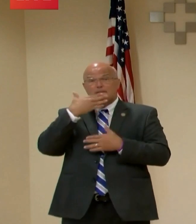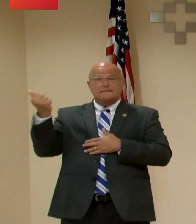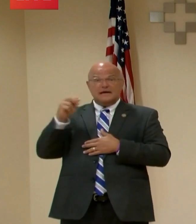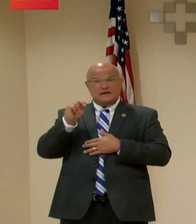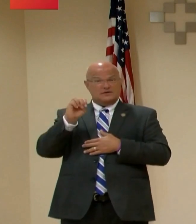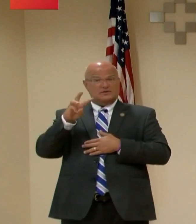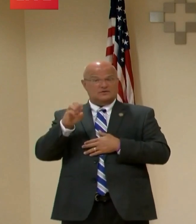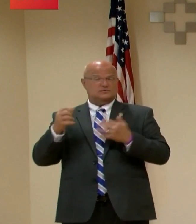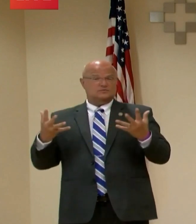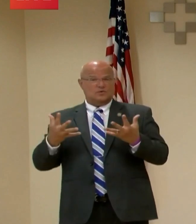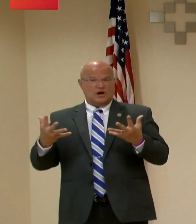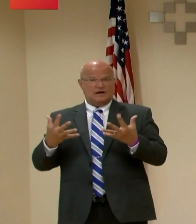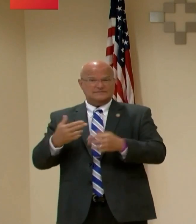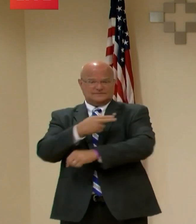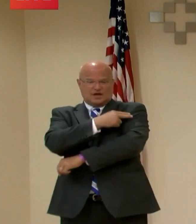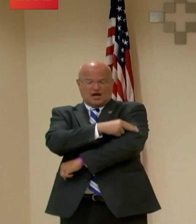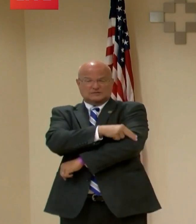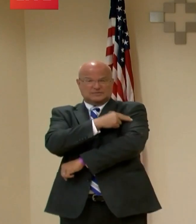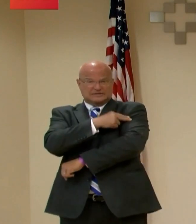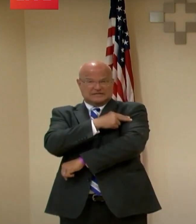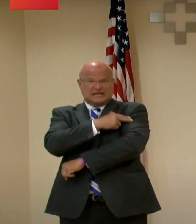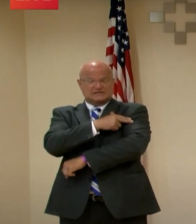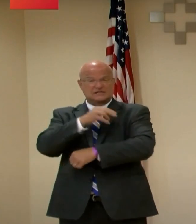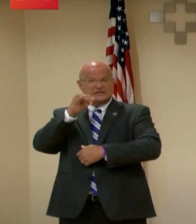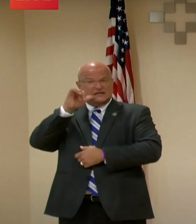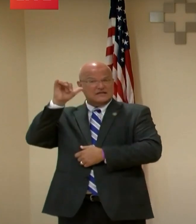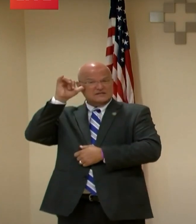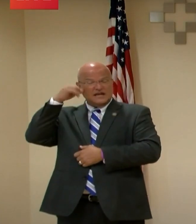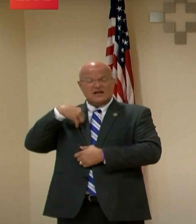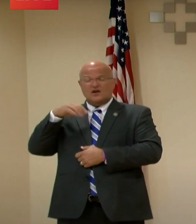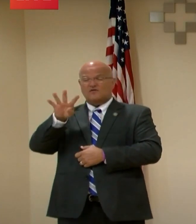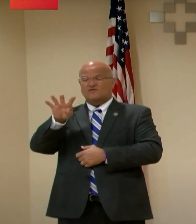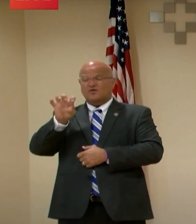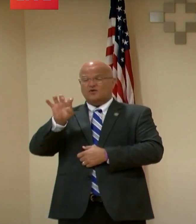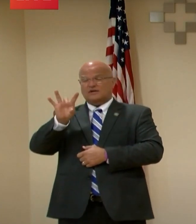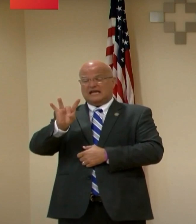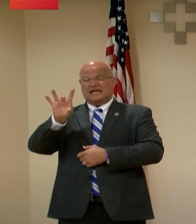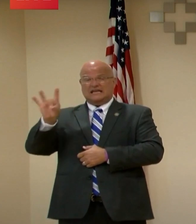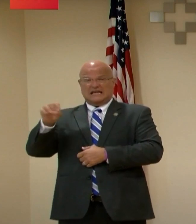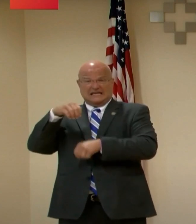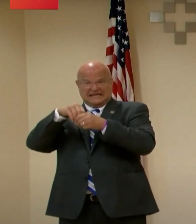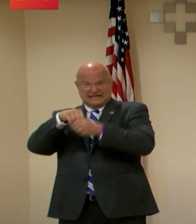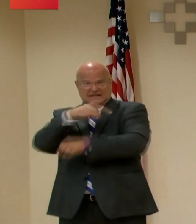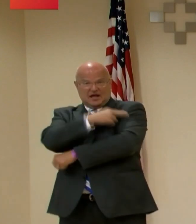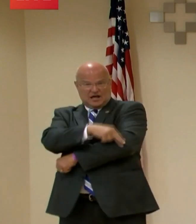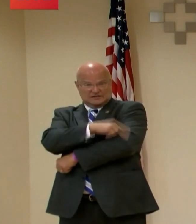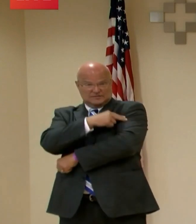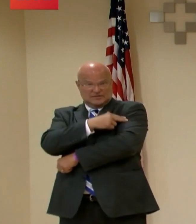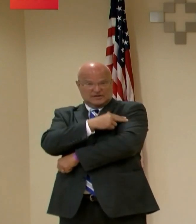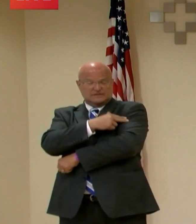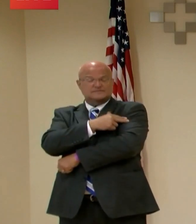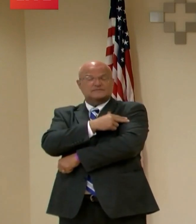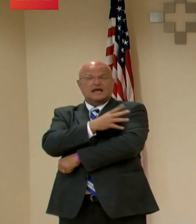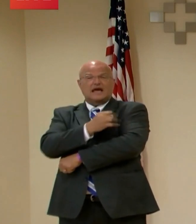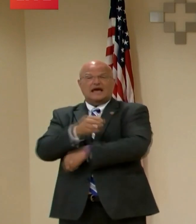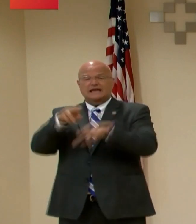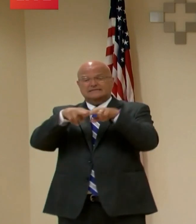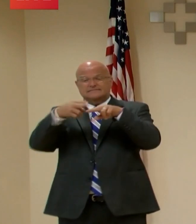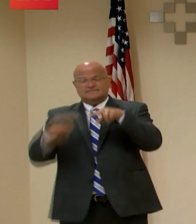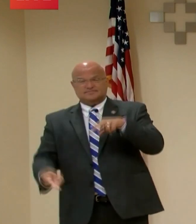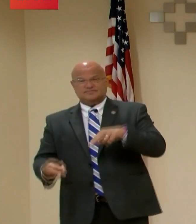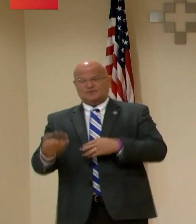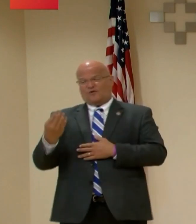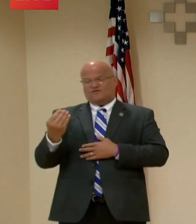better news is the hospitalizations. Yesterday we were at 488 hospitalizations, and those are